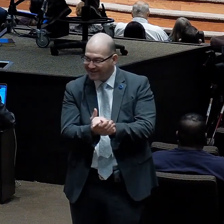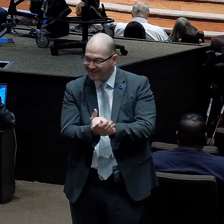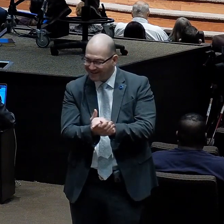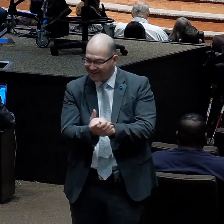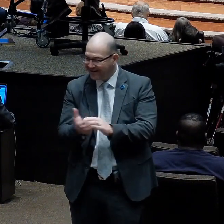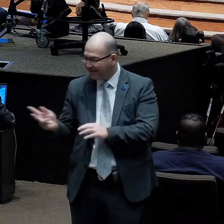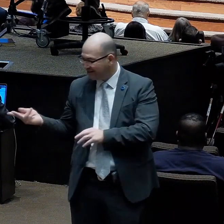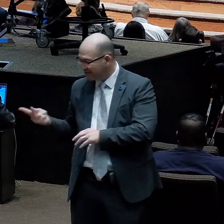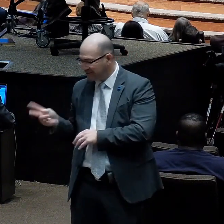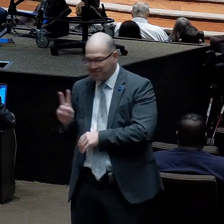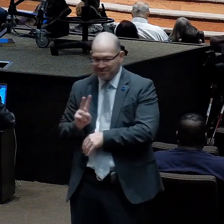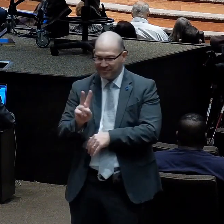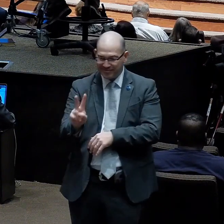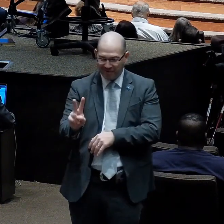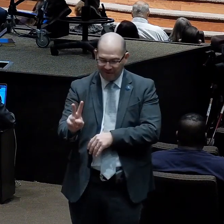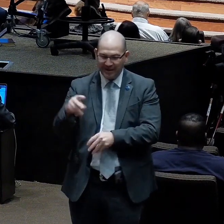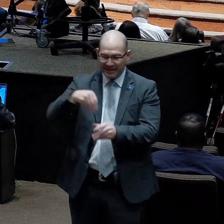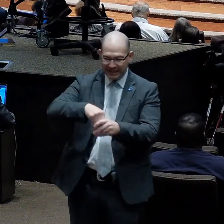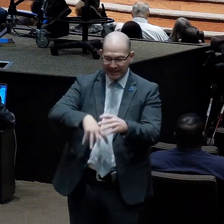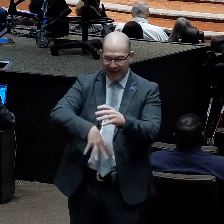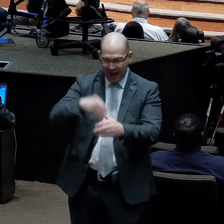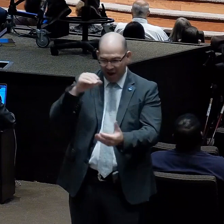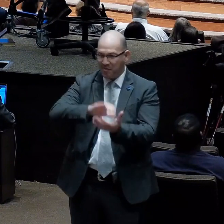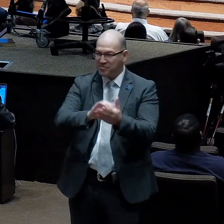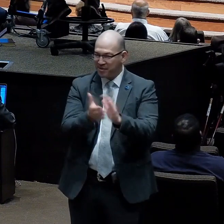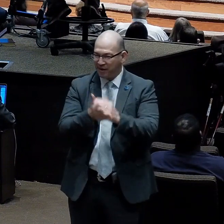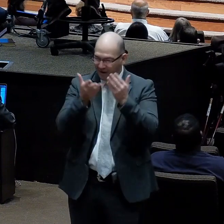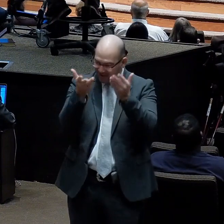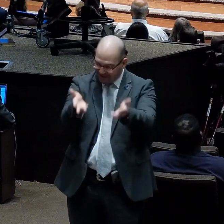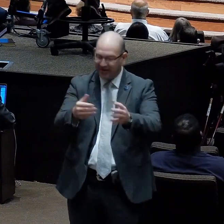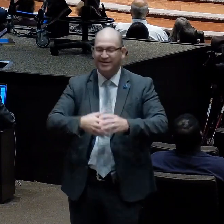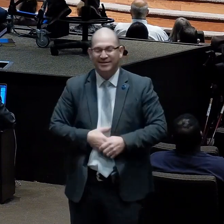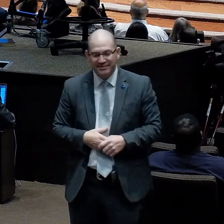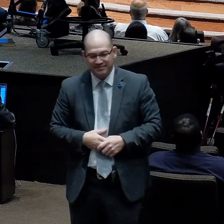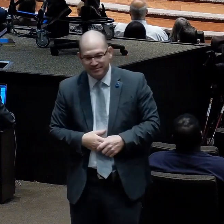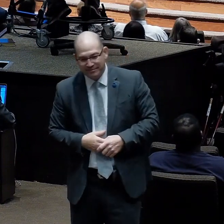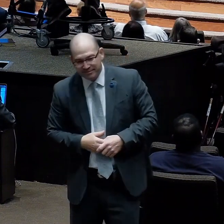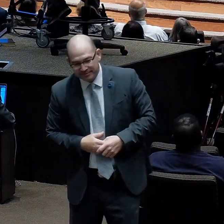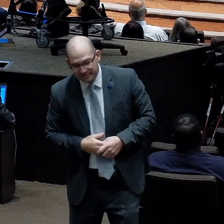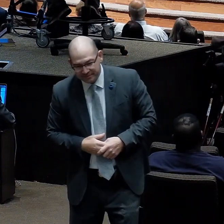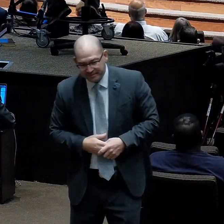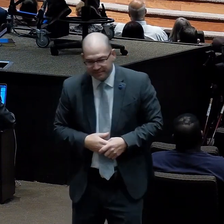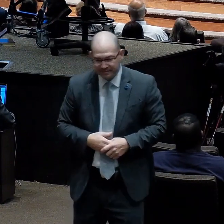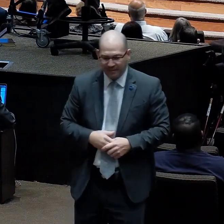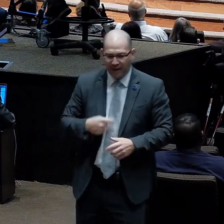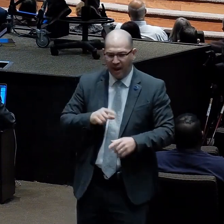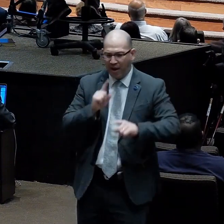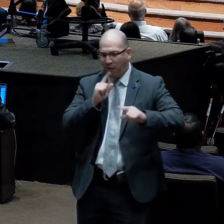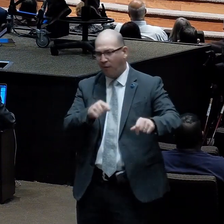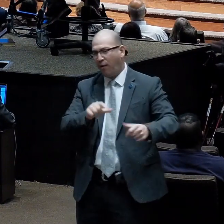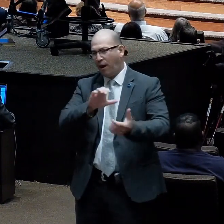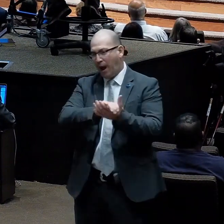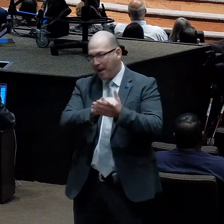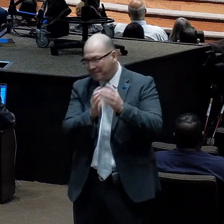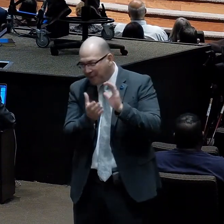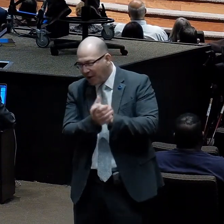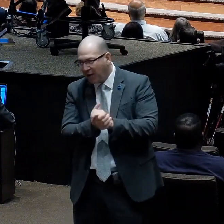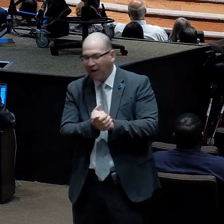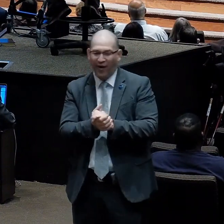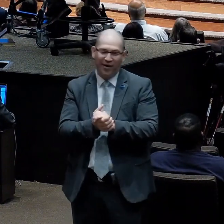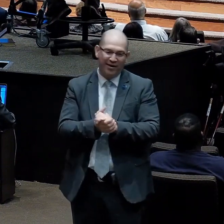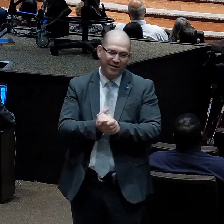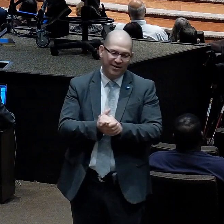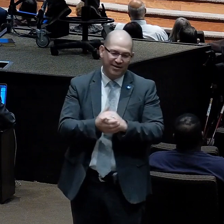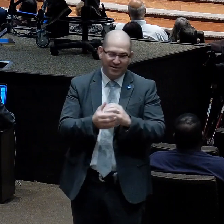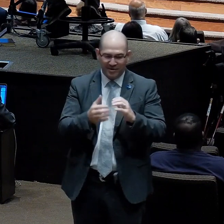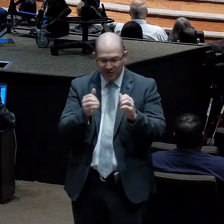Burger. So we went in there, and I ordered a double-double animal style, two French fries